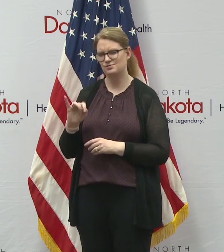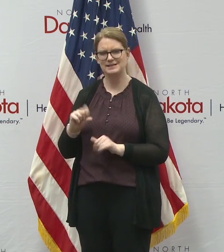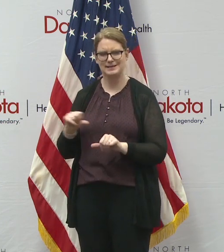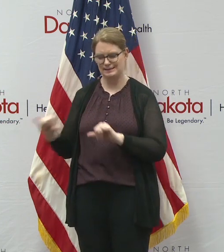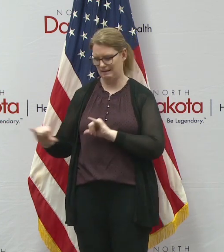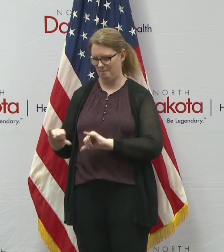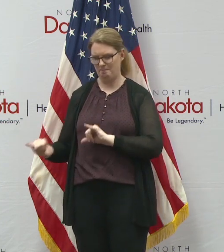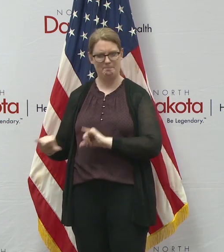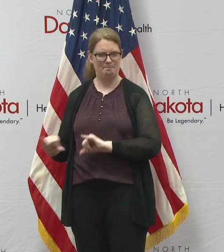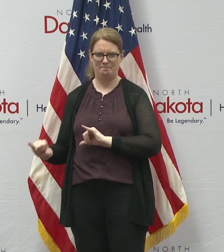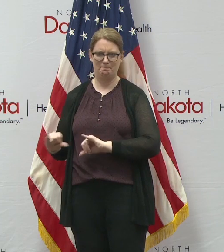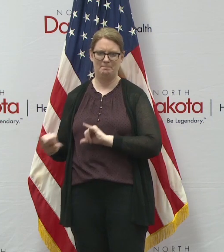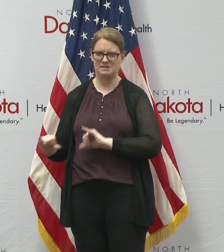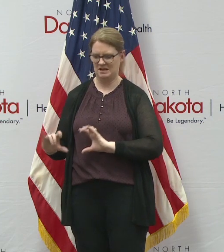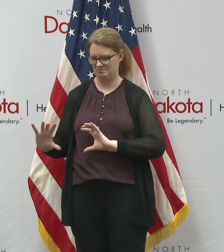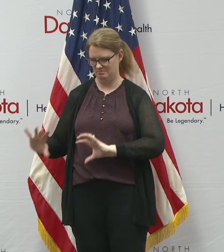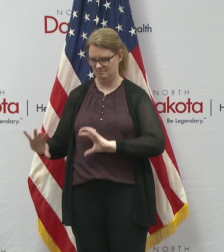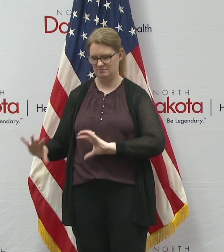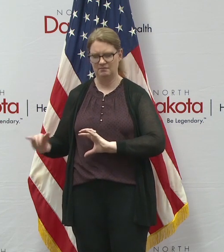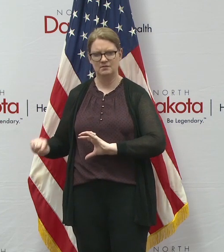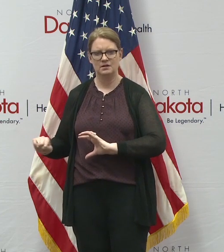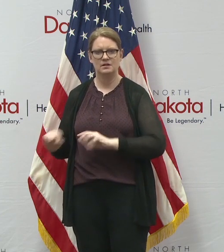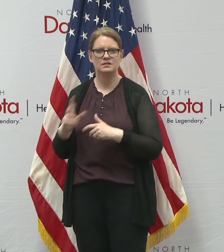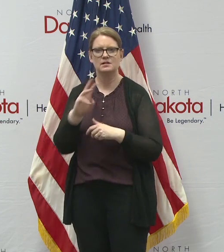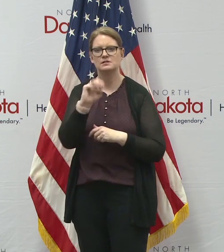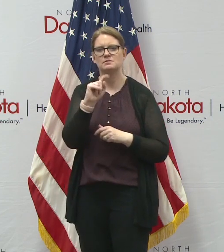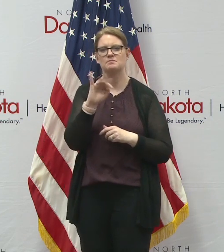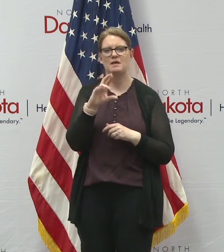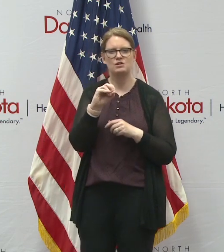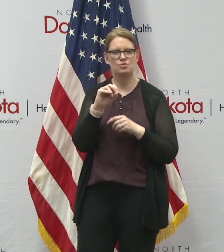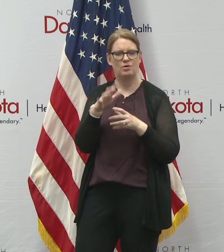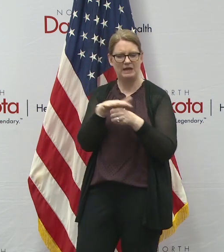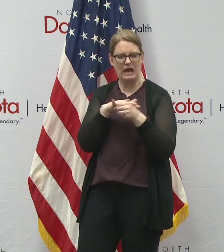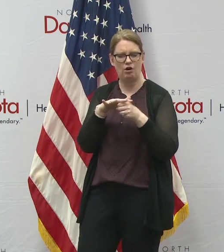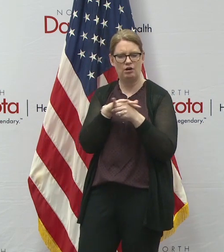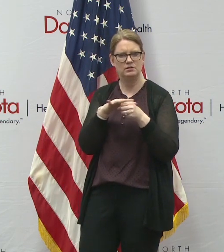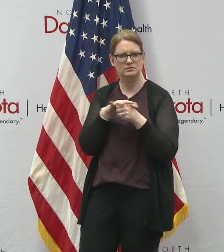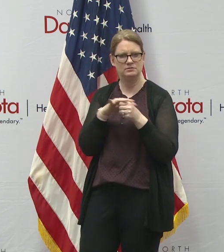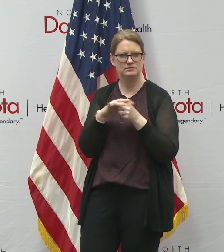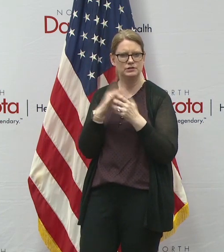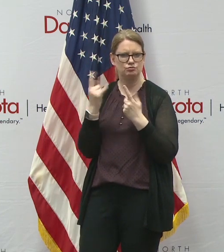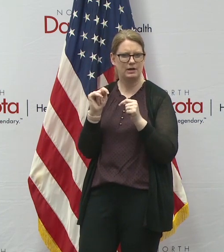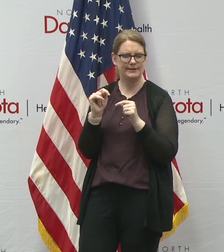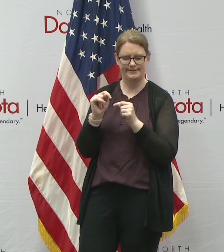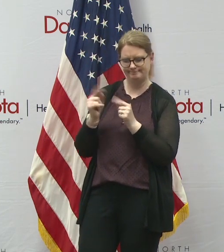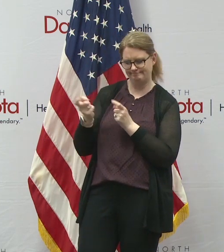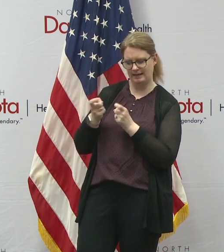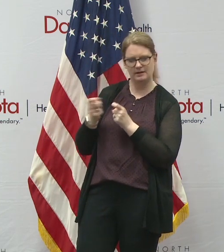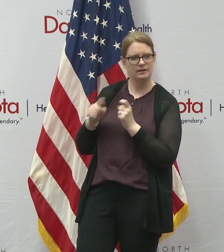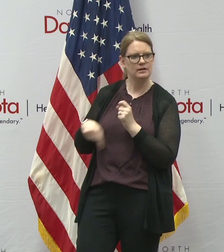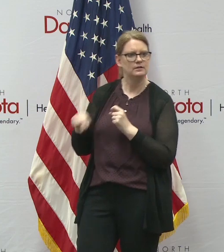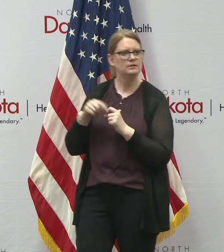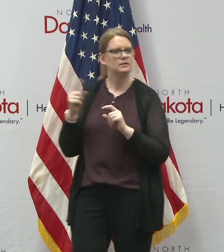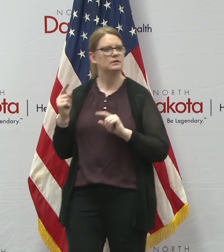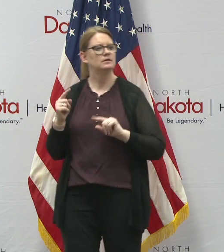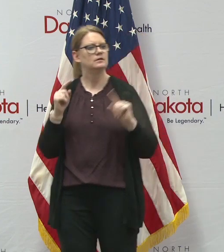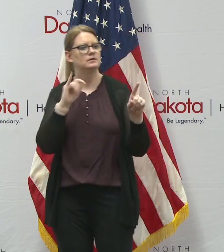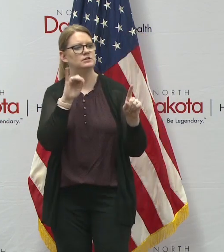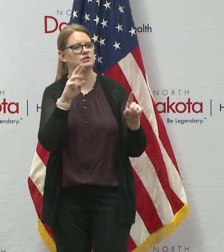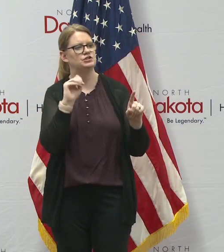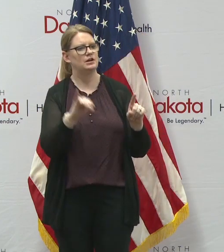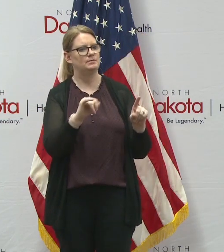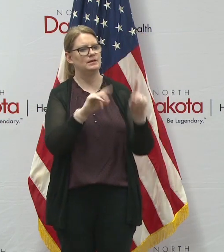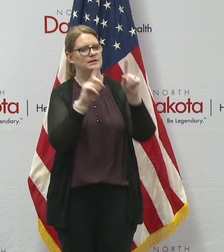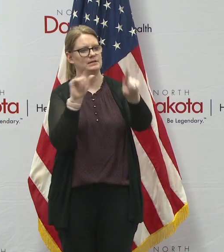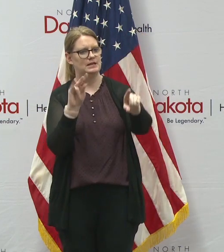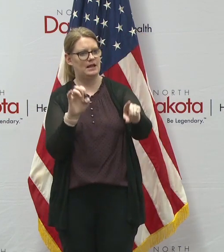of the river, and we'll continue to treat those metro areas as best we can as metro areas. Okay, I'm going back to Jeremy, then to Dave, then